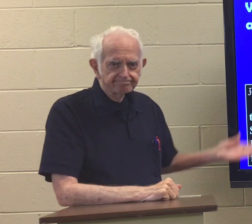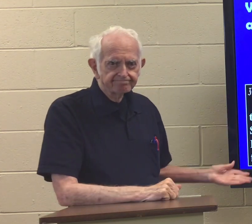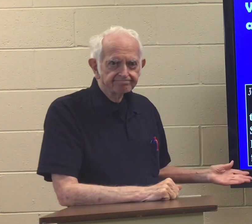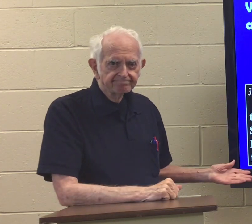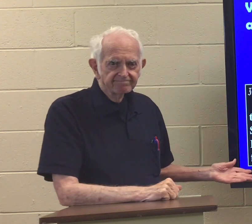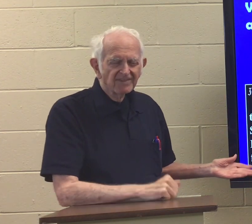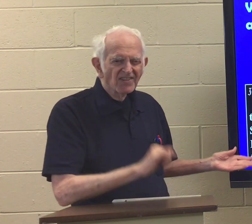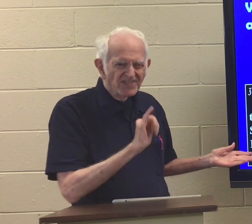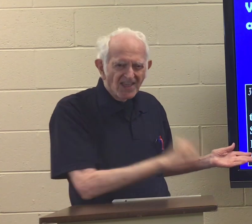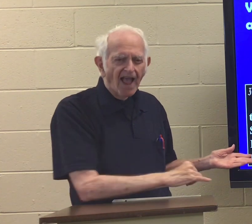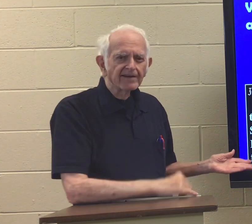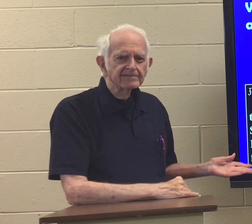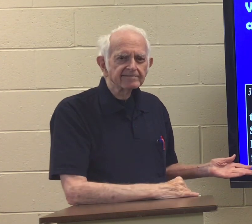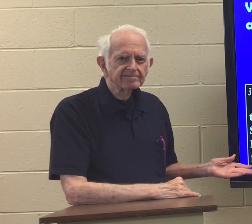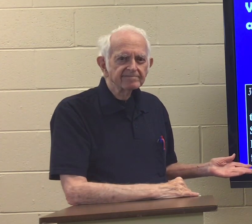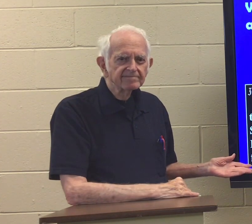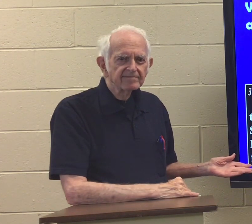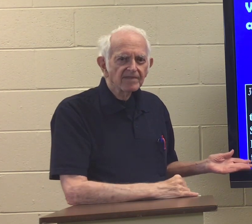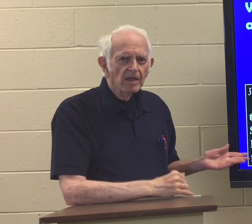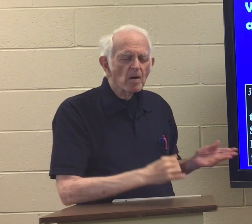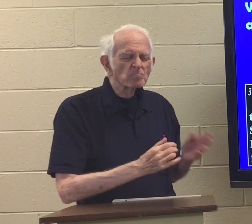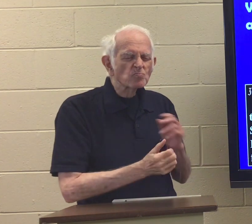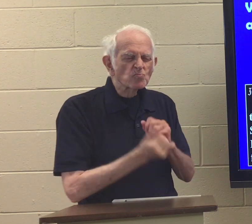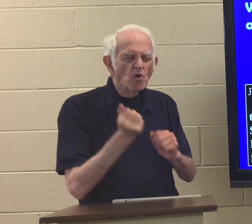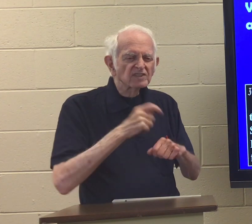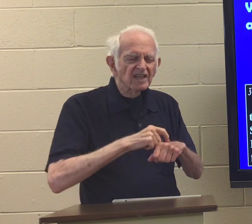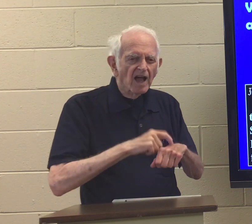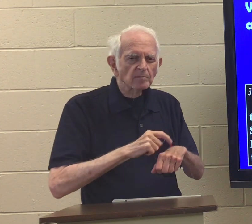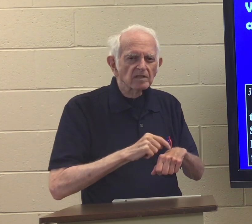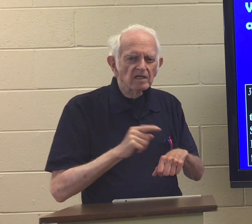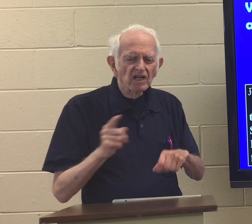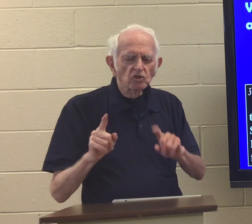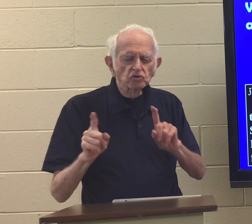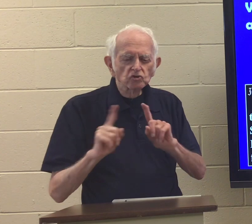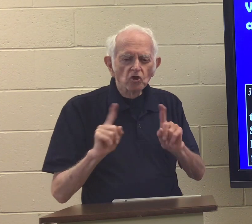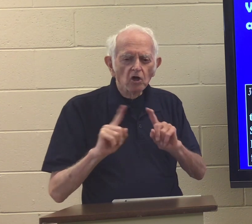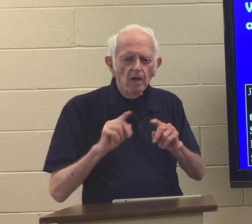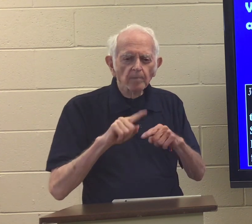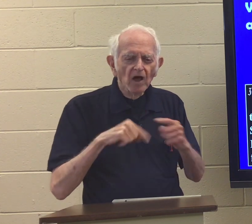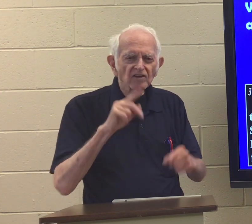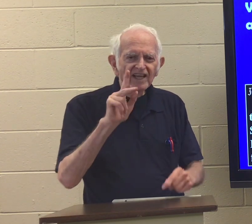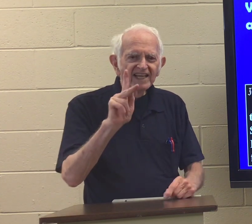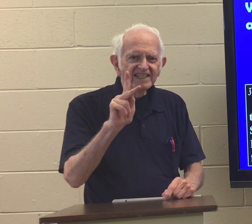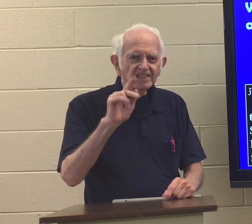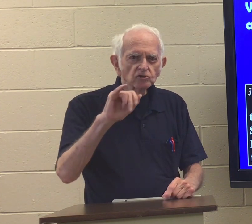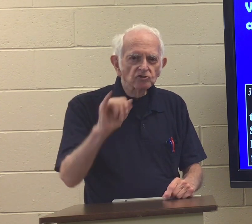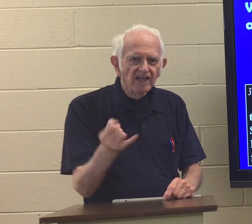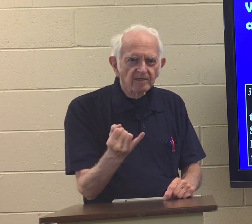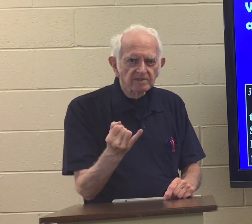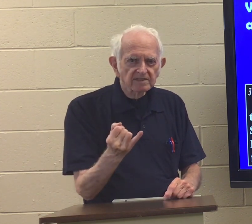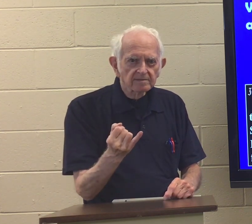That's it. That's the verse. Most of the time, they talk about the King James